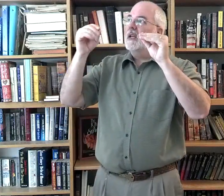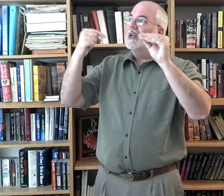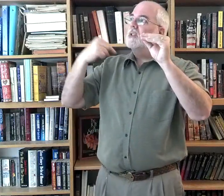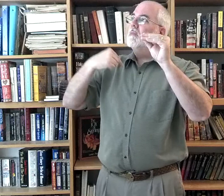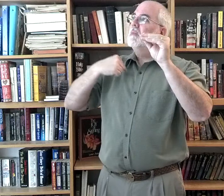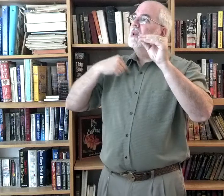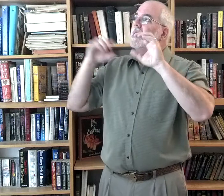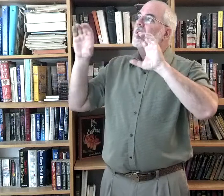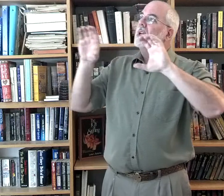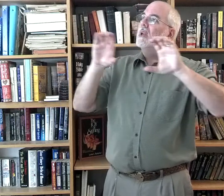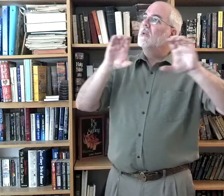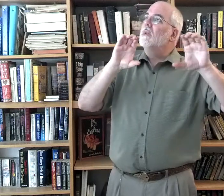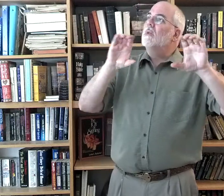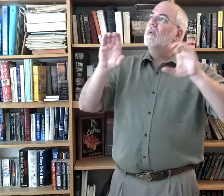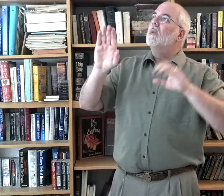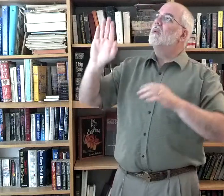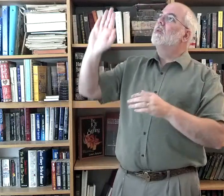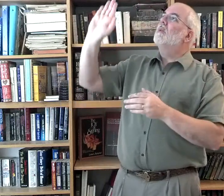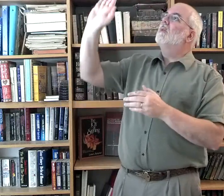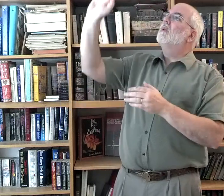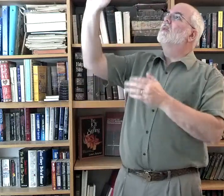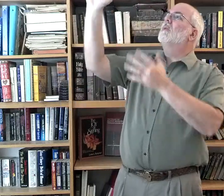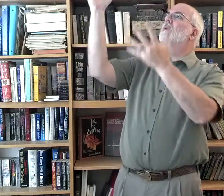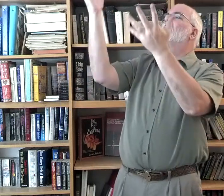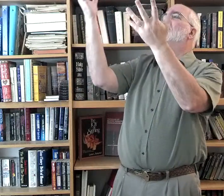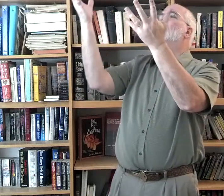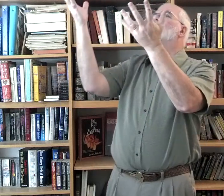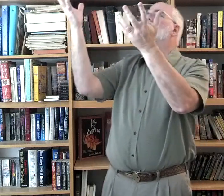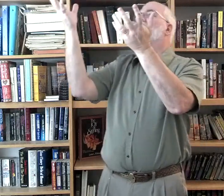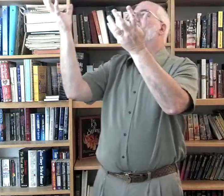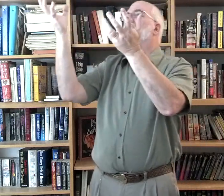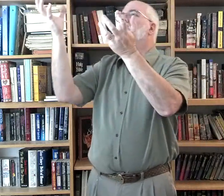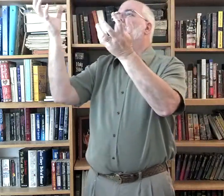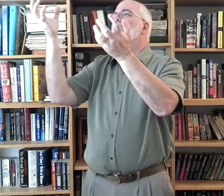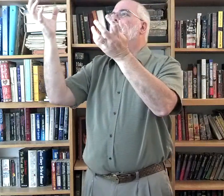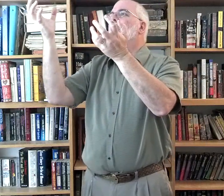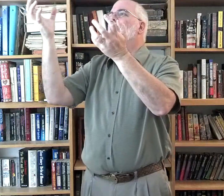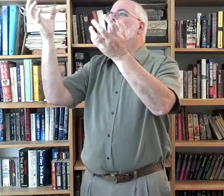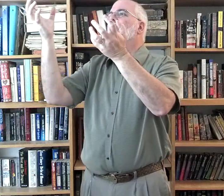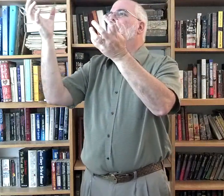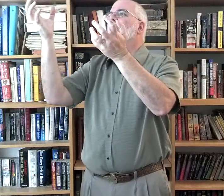teach me to do thy will